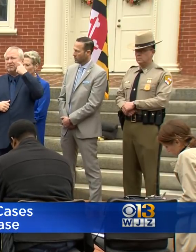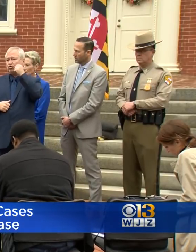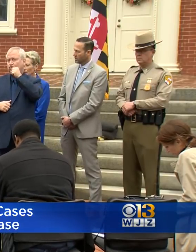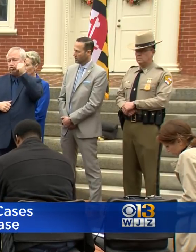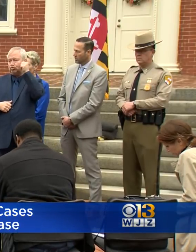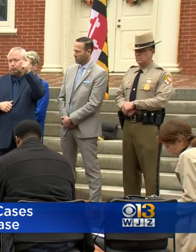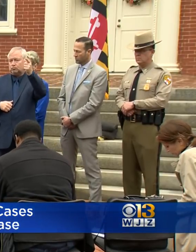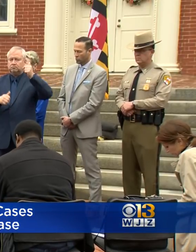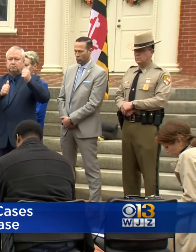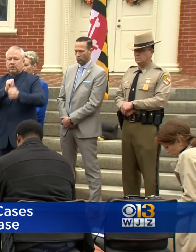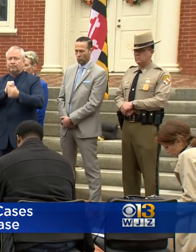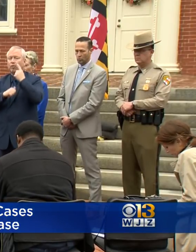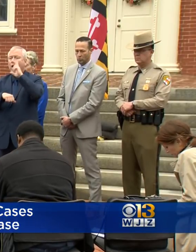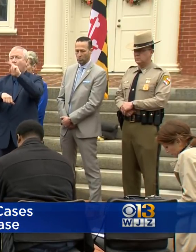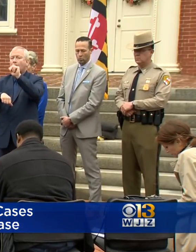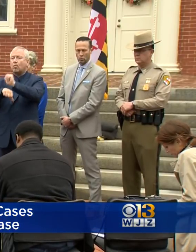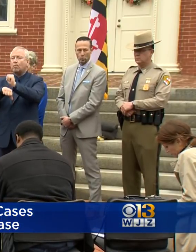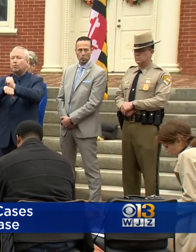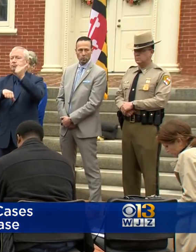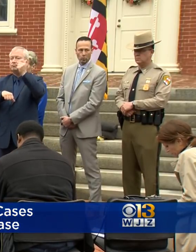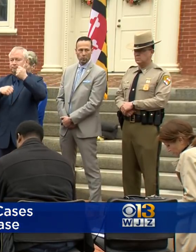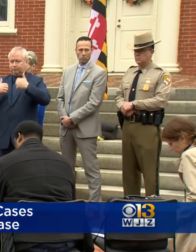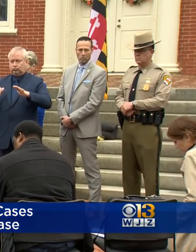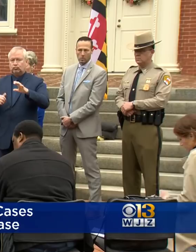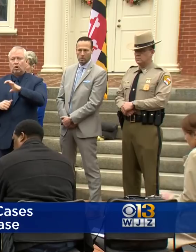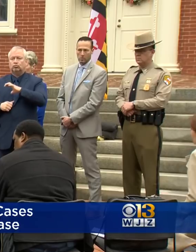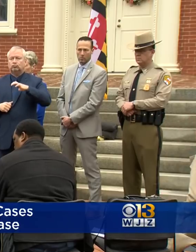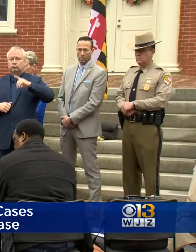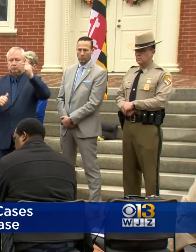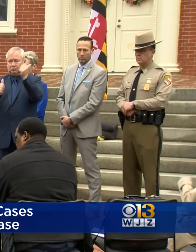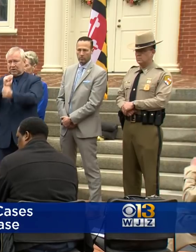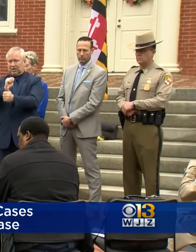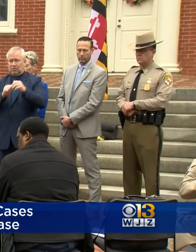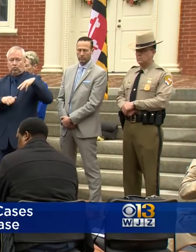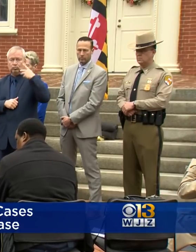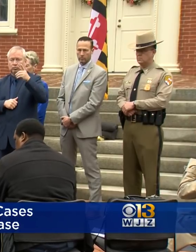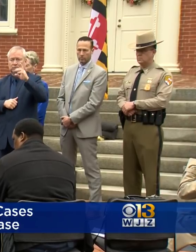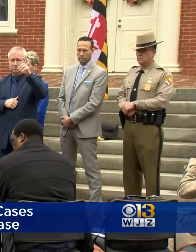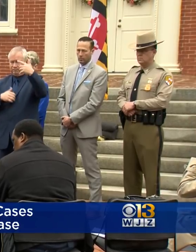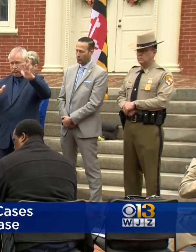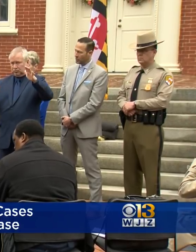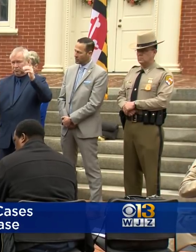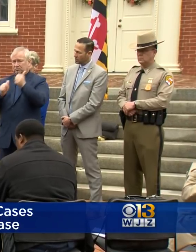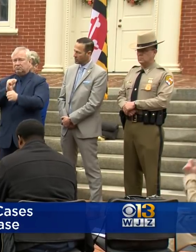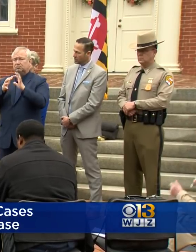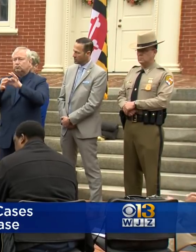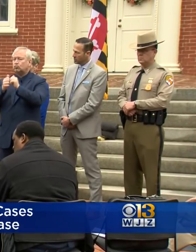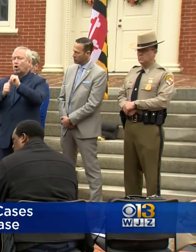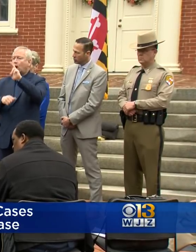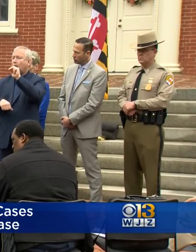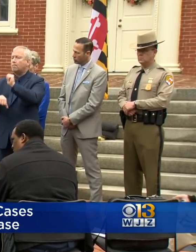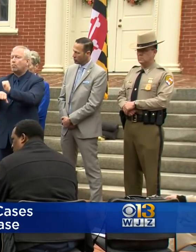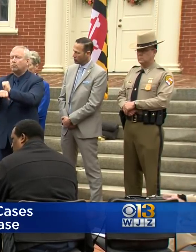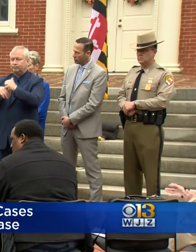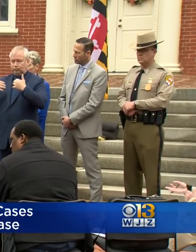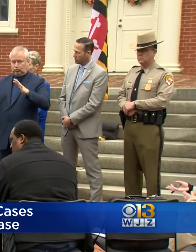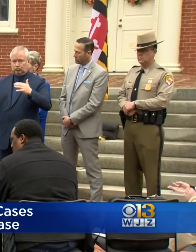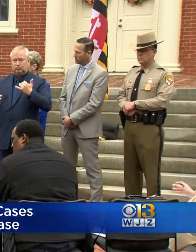The Congress has passed legislation in Washington to help with unemployment. And we're asking